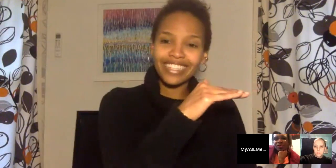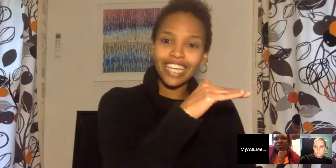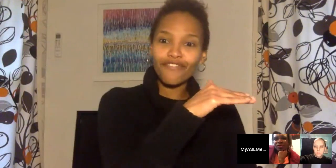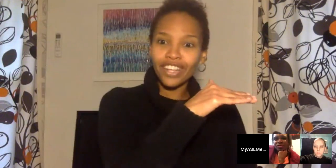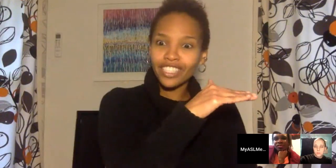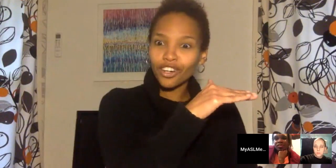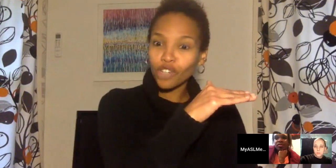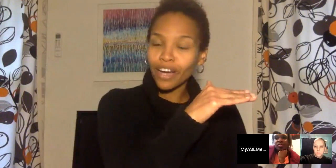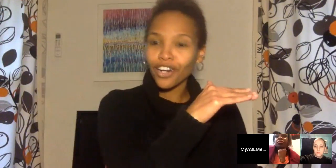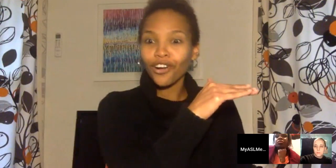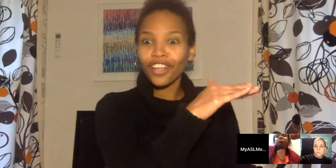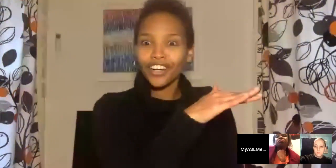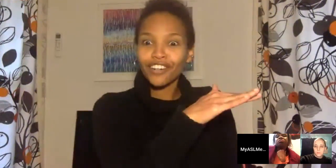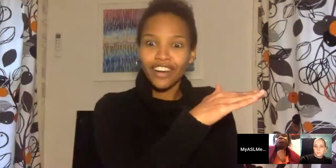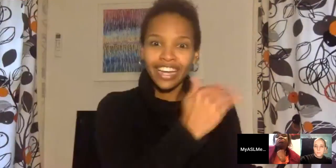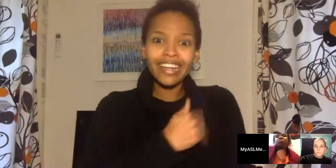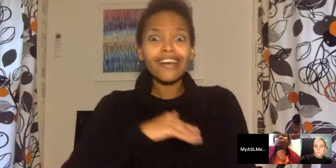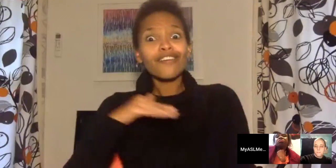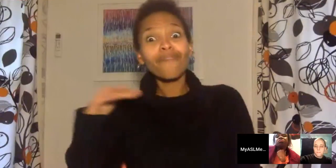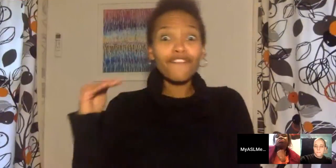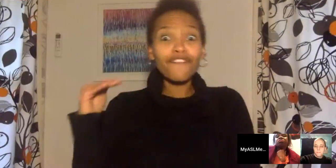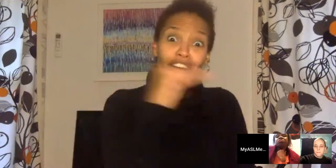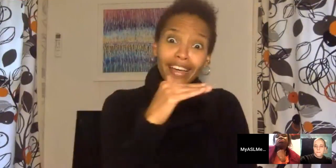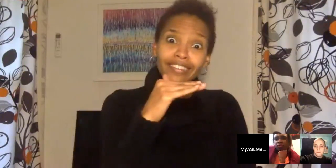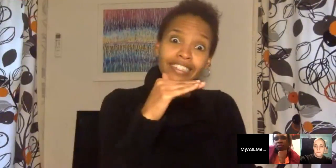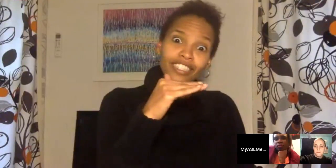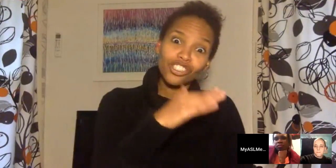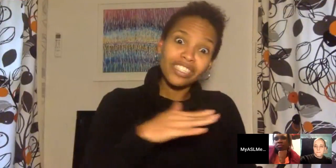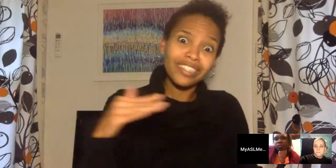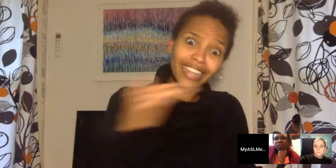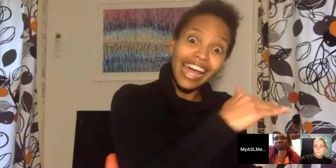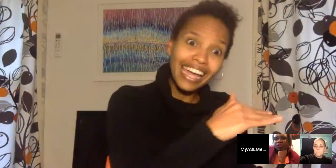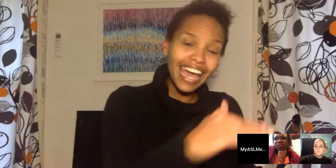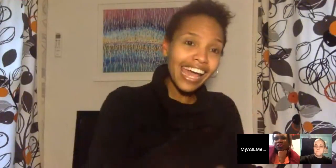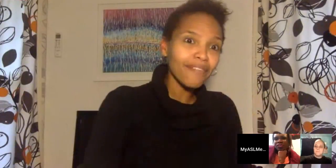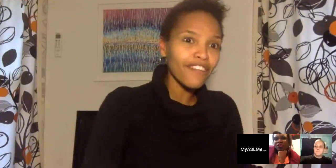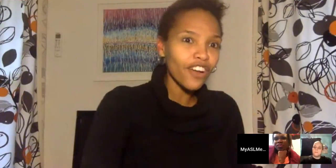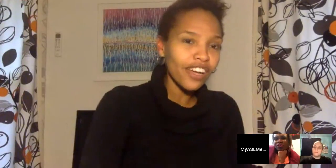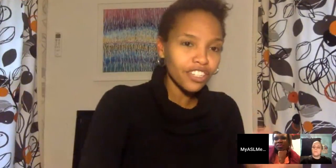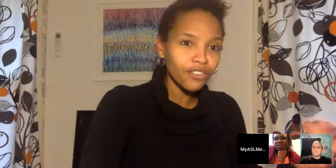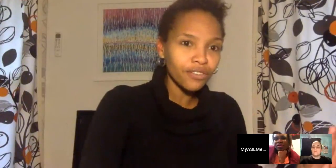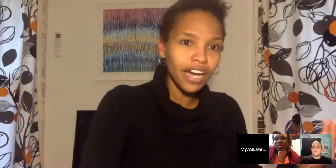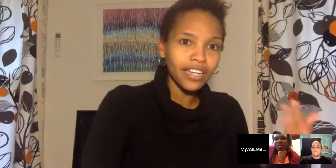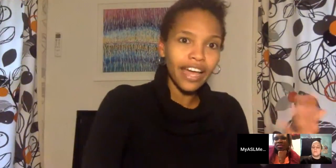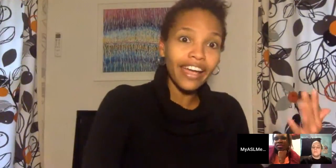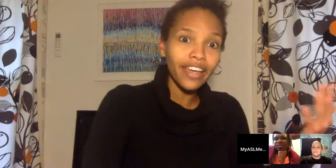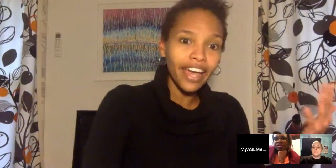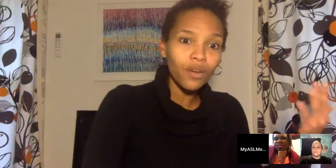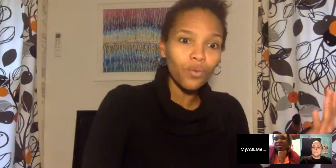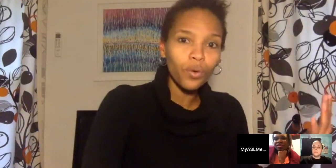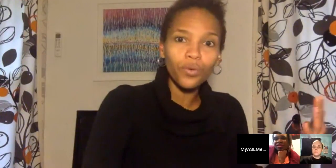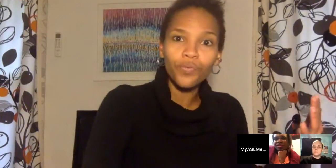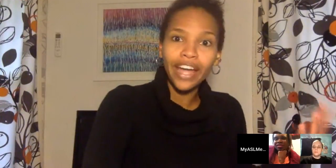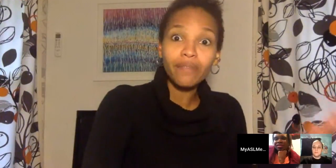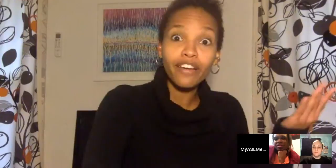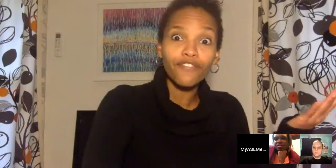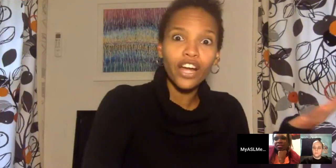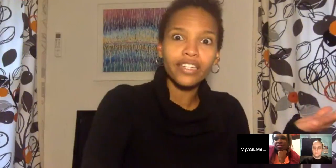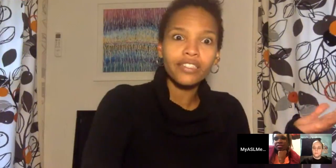same friend that told her about it earlier, right? My friend, she says, hey, my friend, you know, hey to my friend.